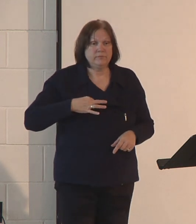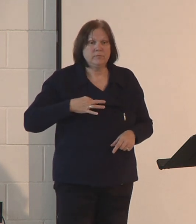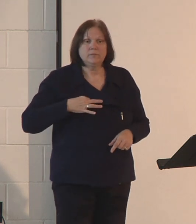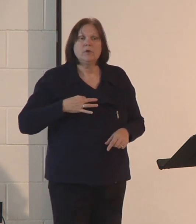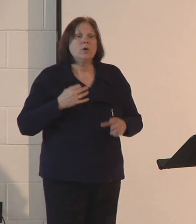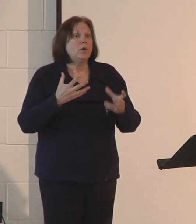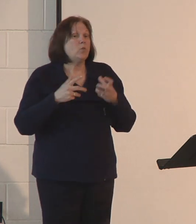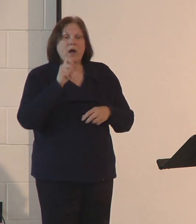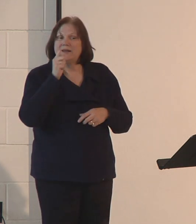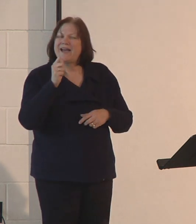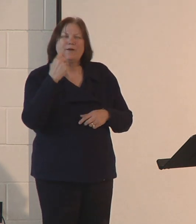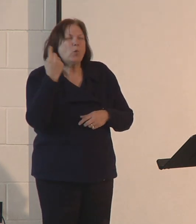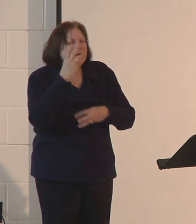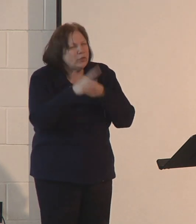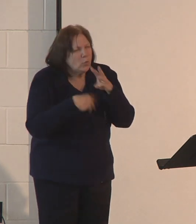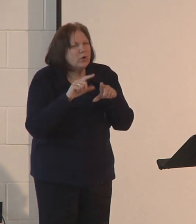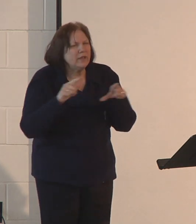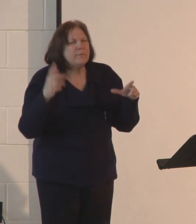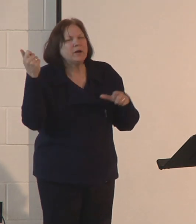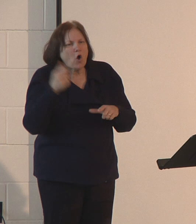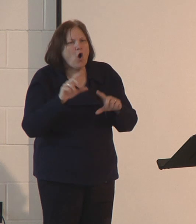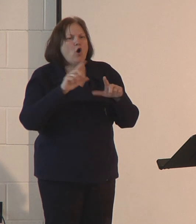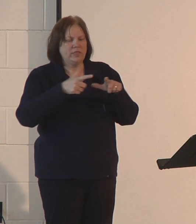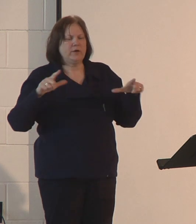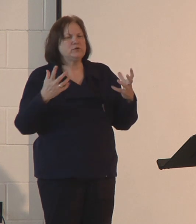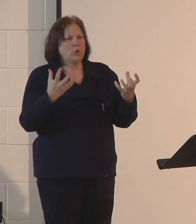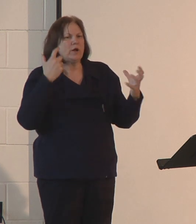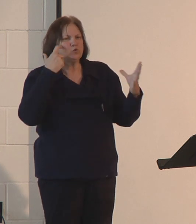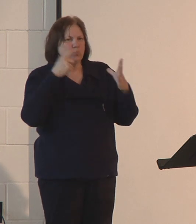just the world language, but all languages.